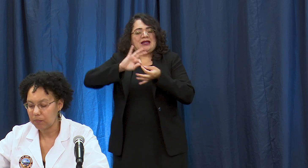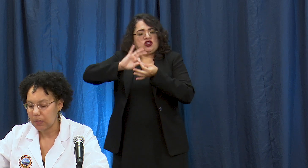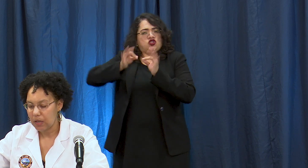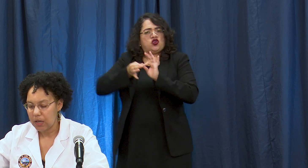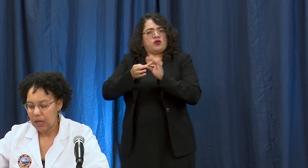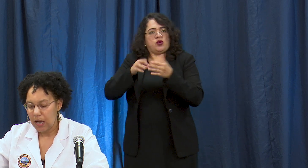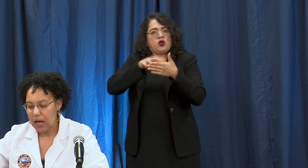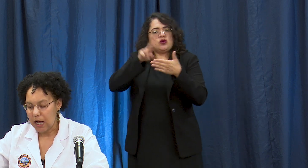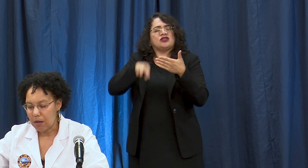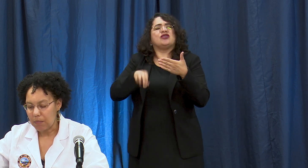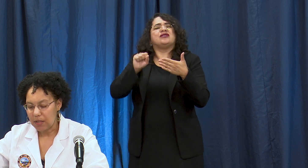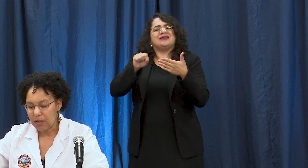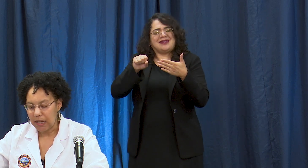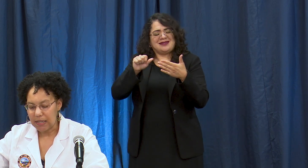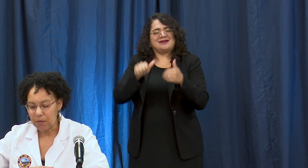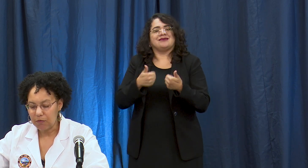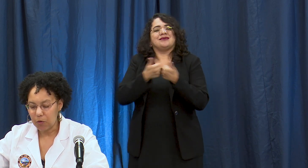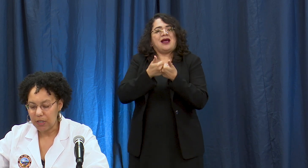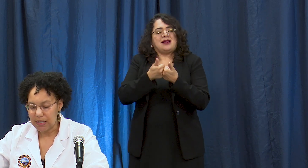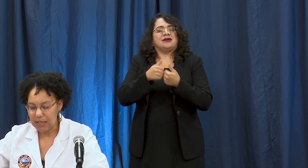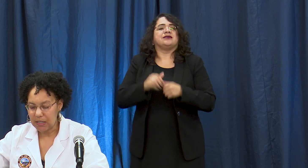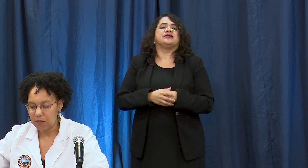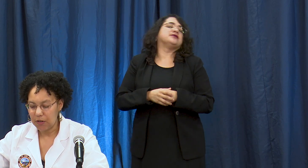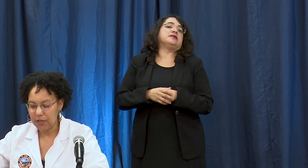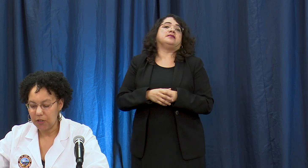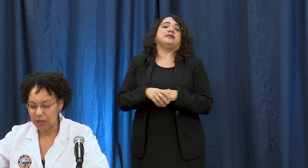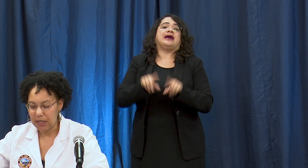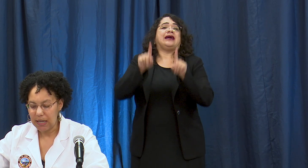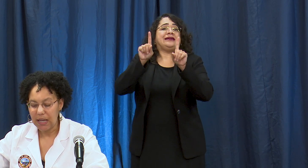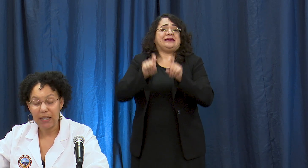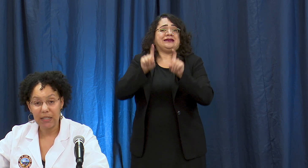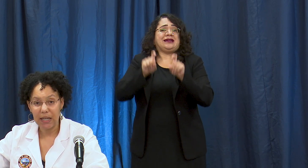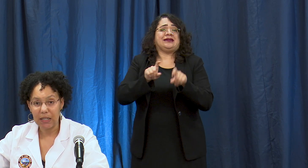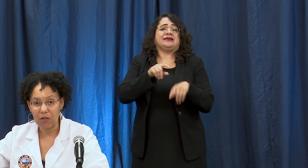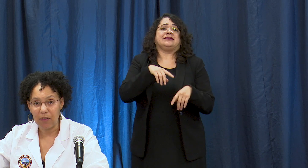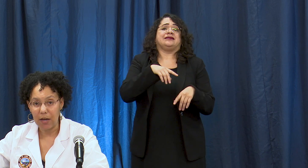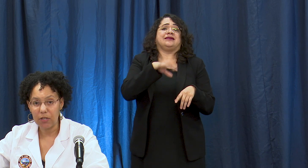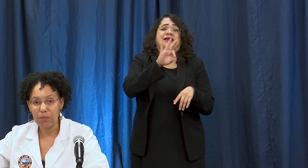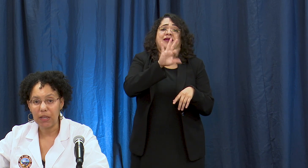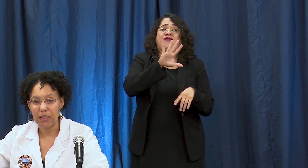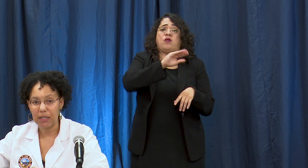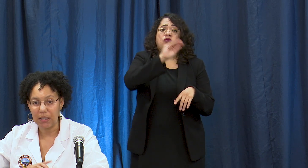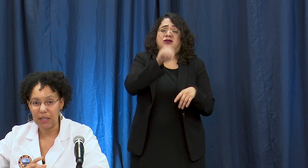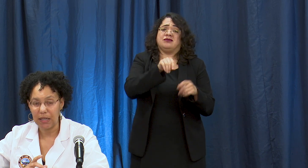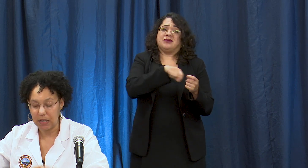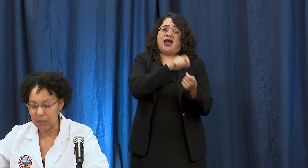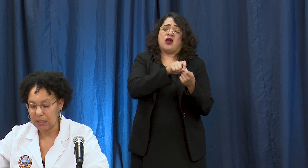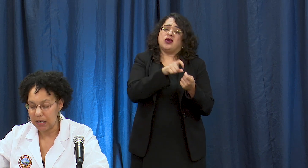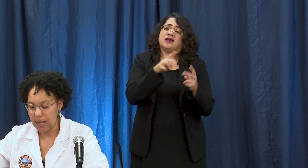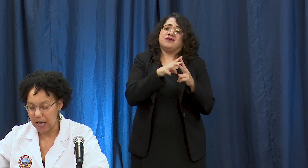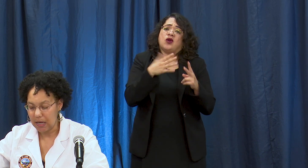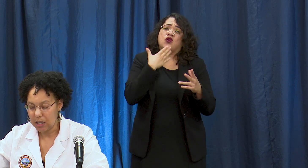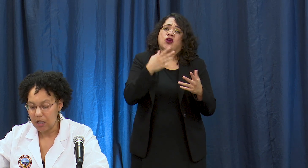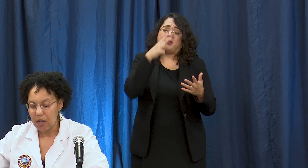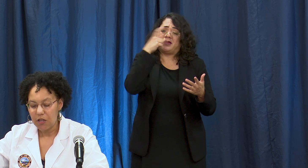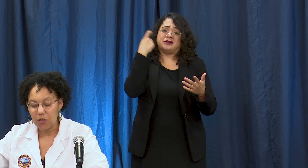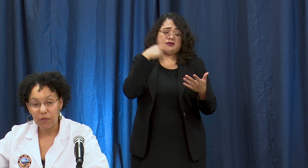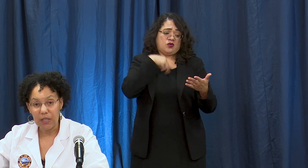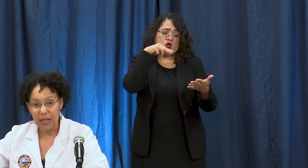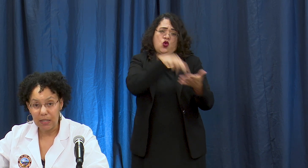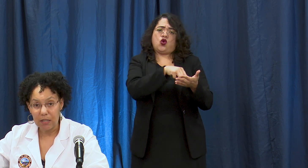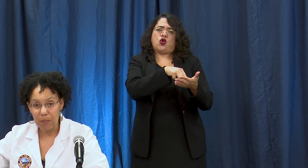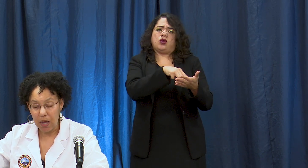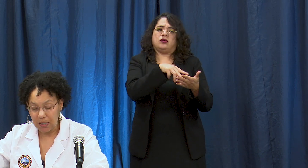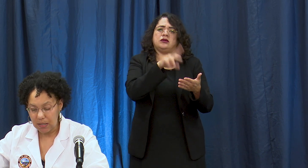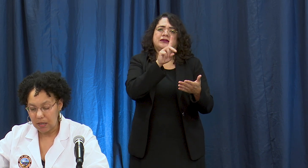interpretation. Like I said before, the test is very good at detecting the virus because it's detecting the DNA. So